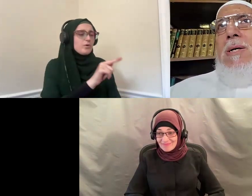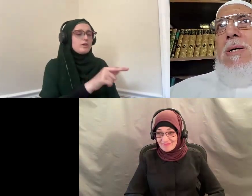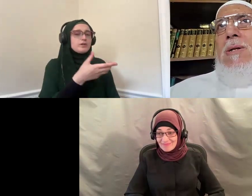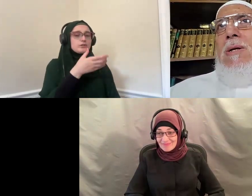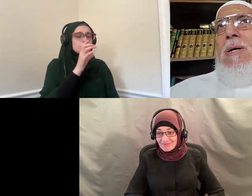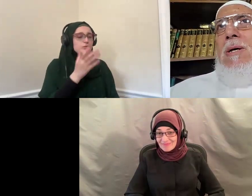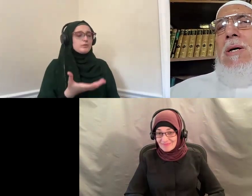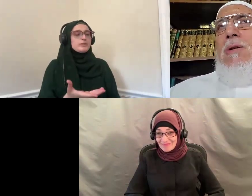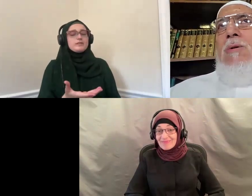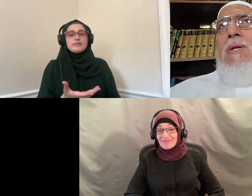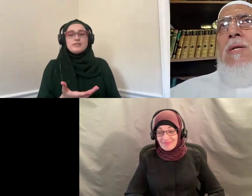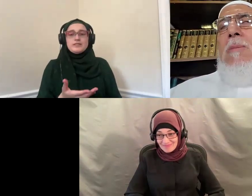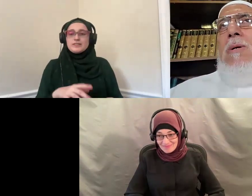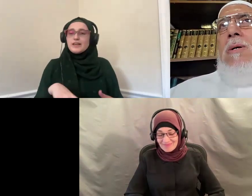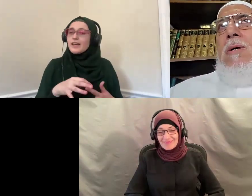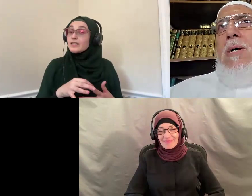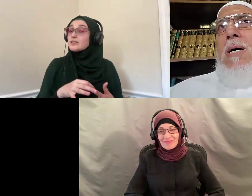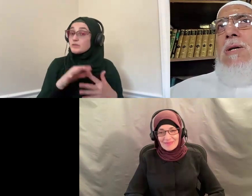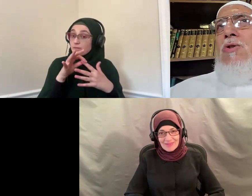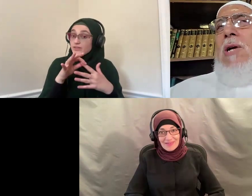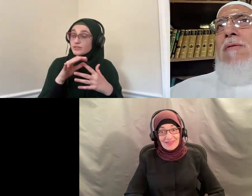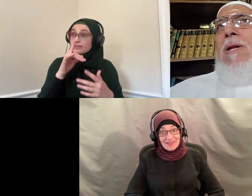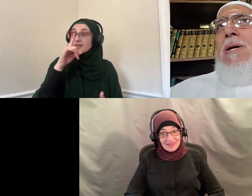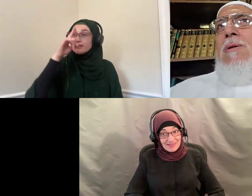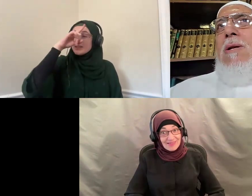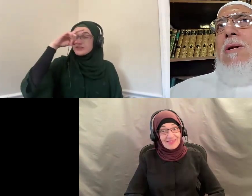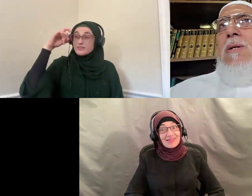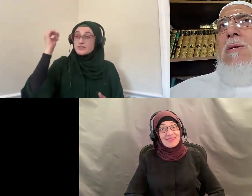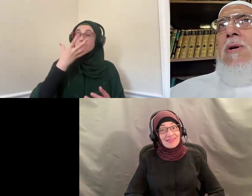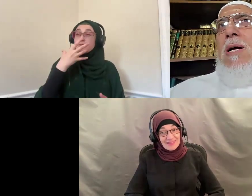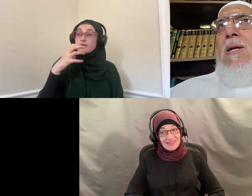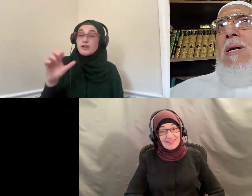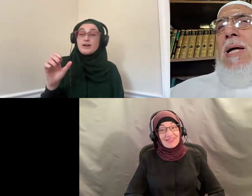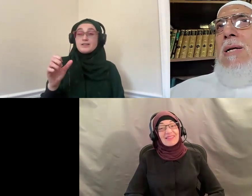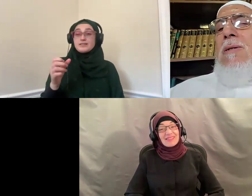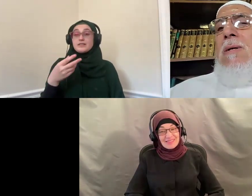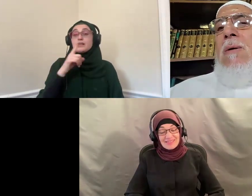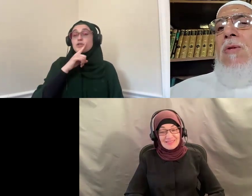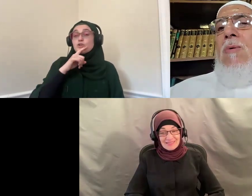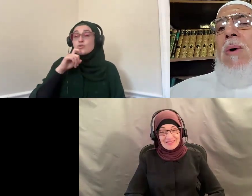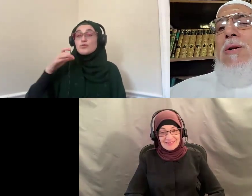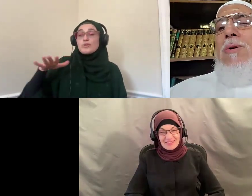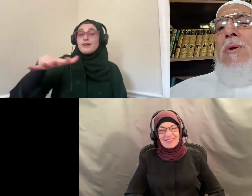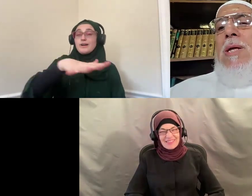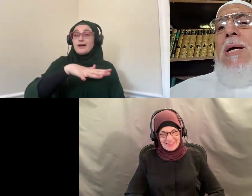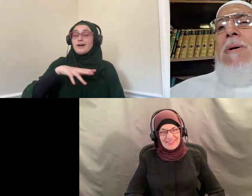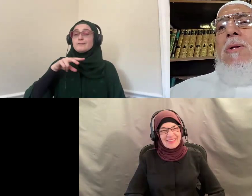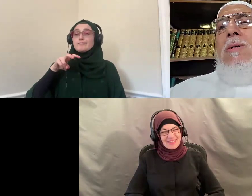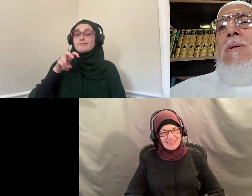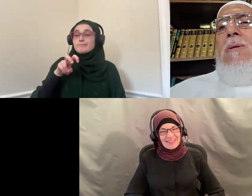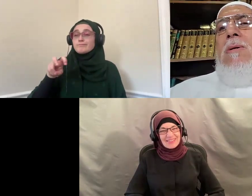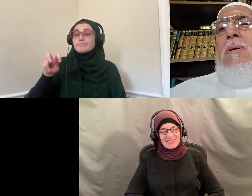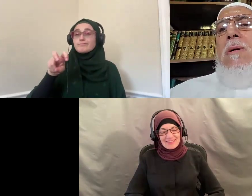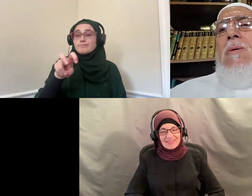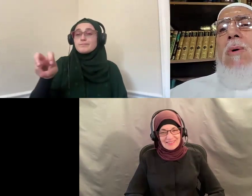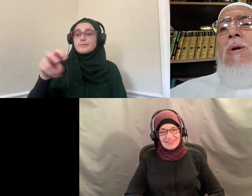especially in the heat of the summer and you're traveling in the desert, dry lands? Why don't you think about